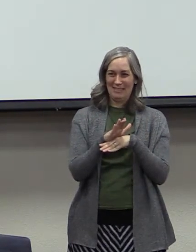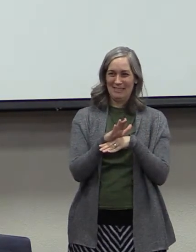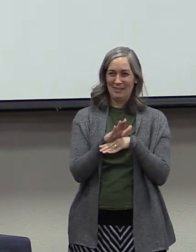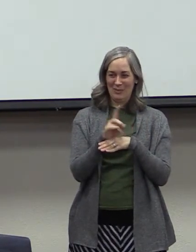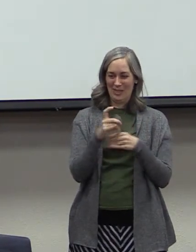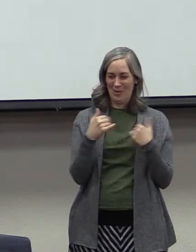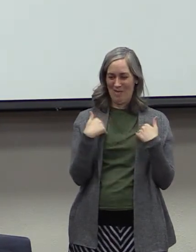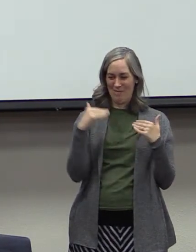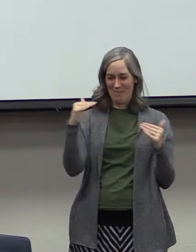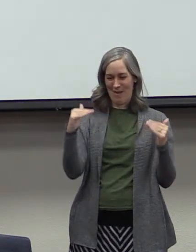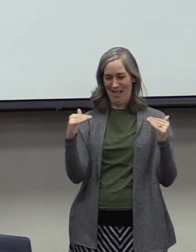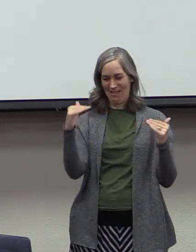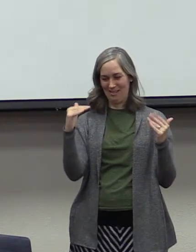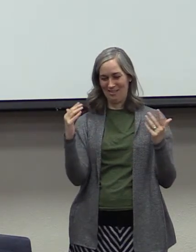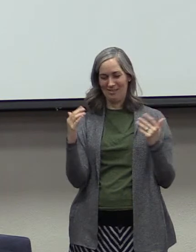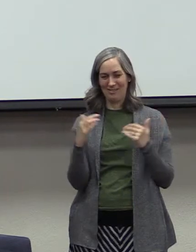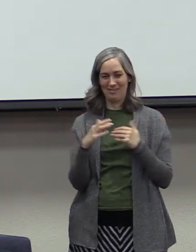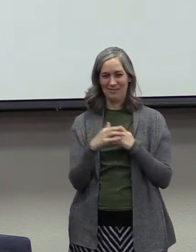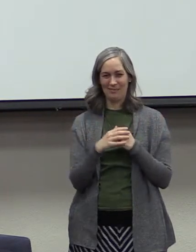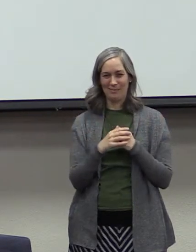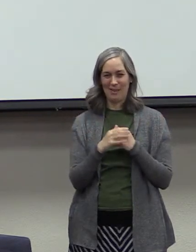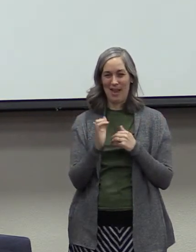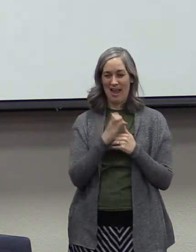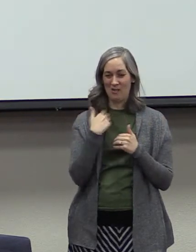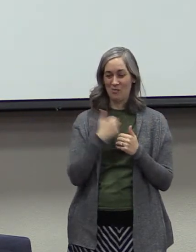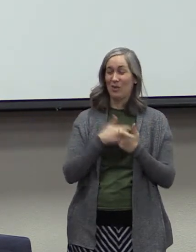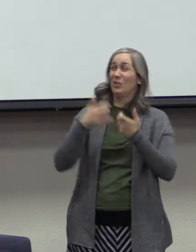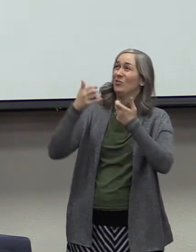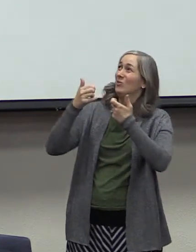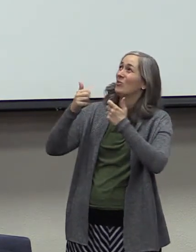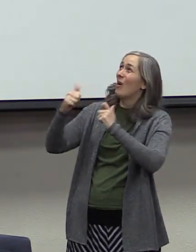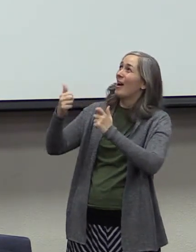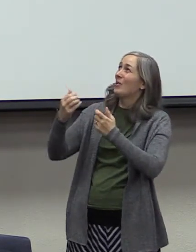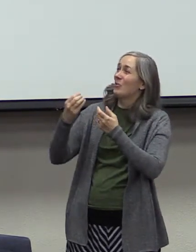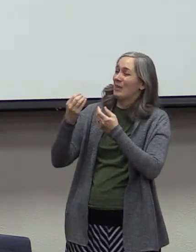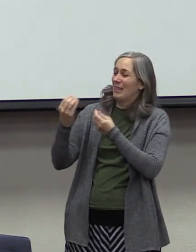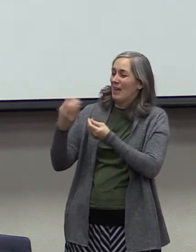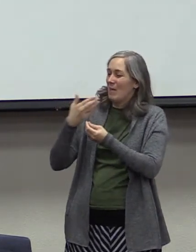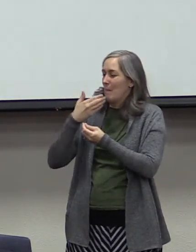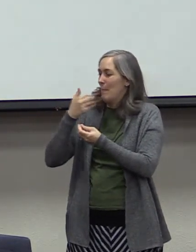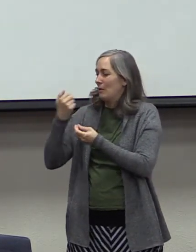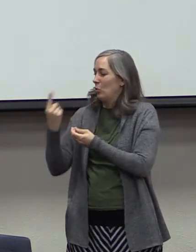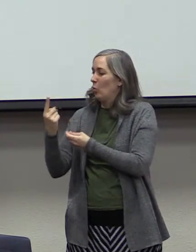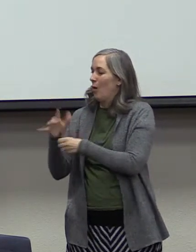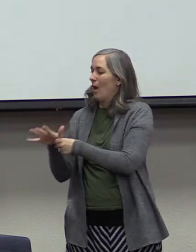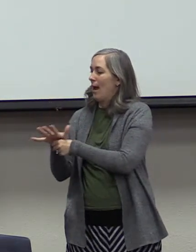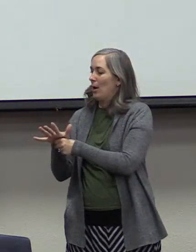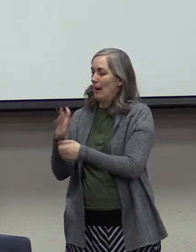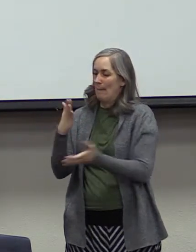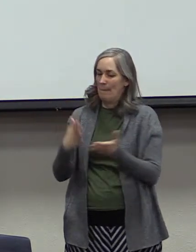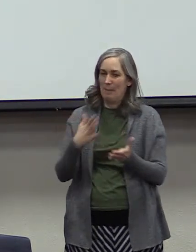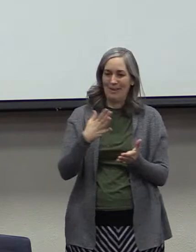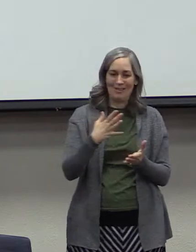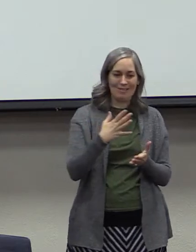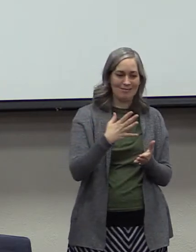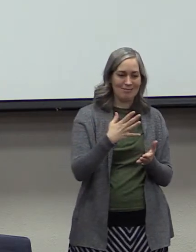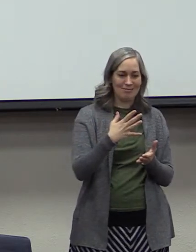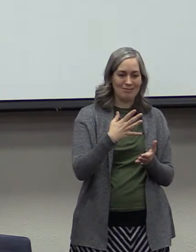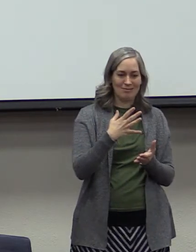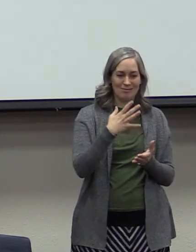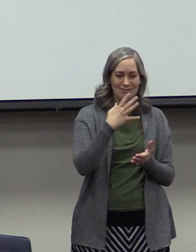we, in the pursuit of giving our very best to one area, we neglect another area that is